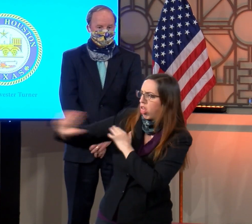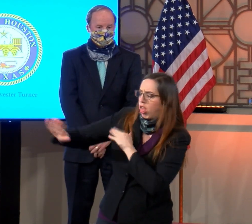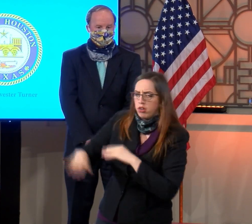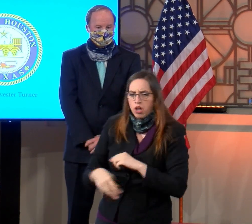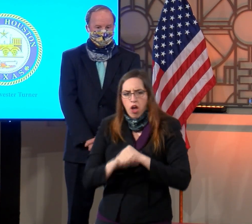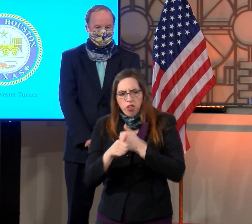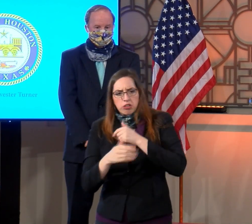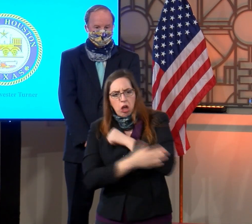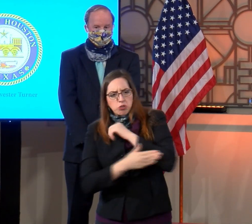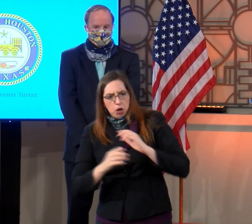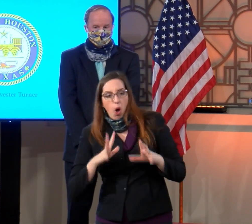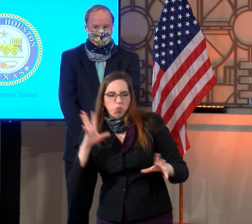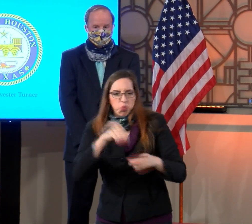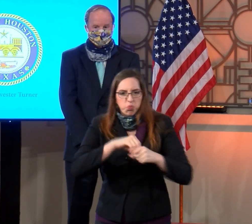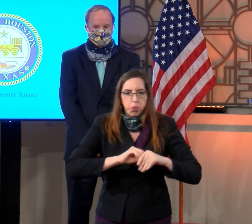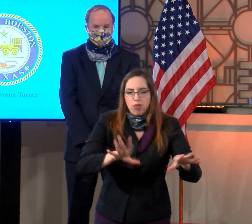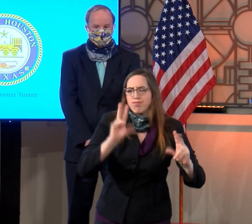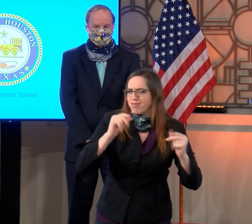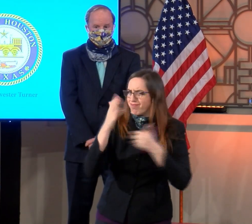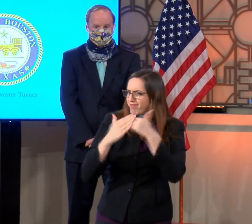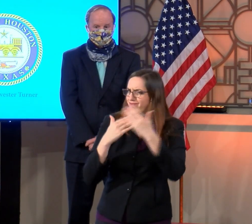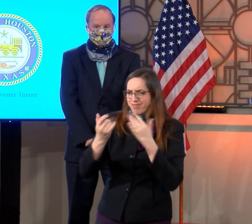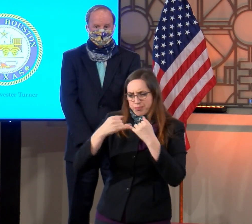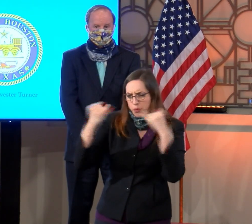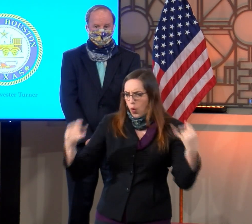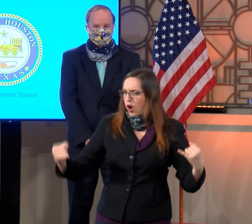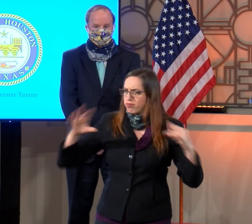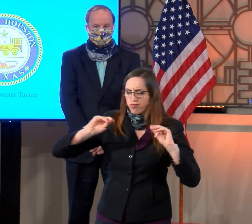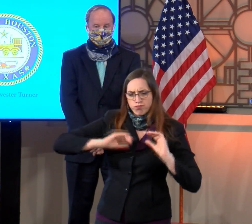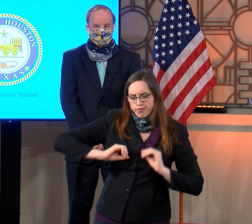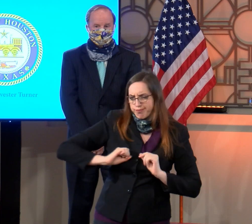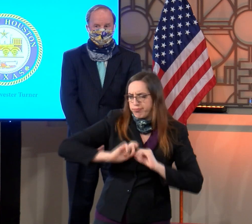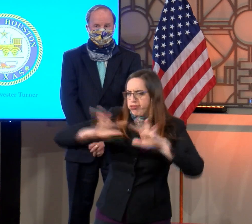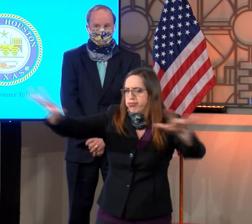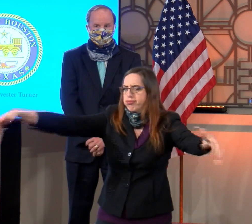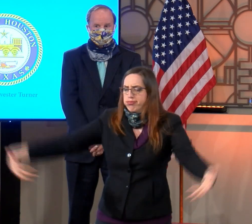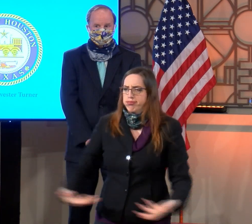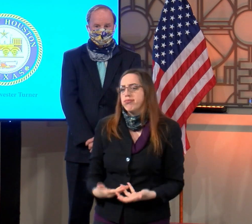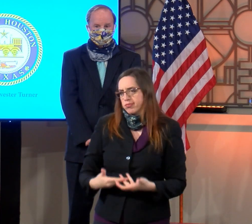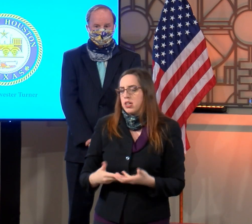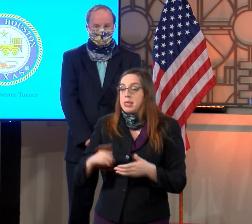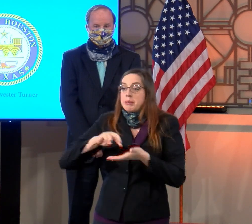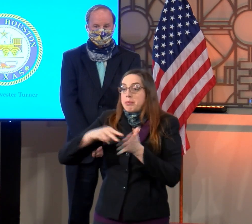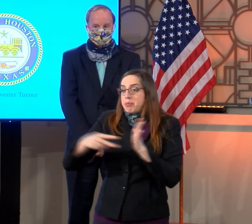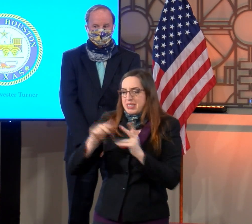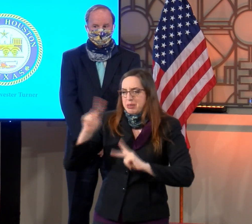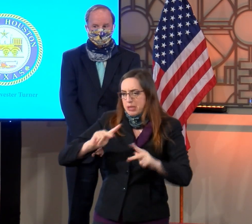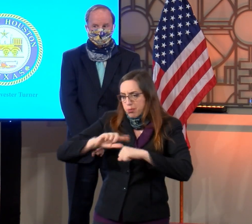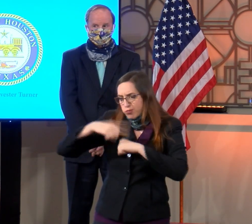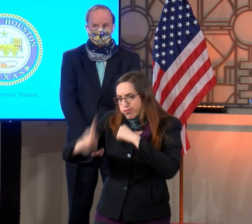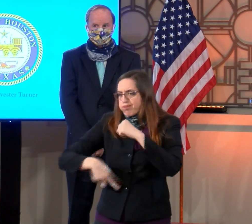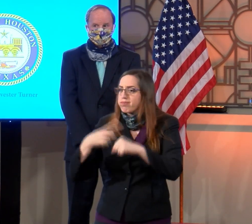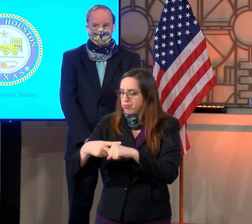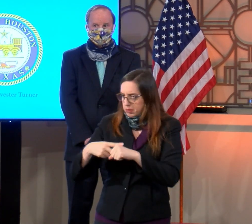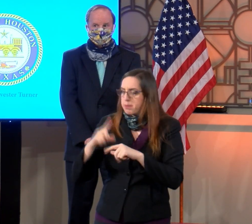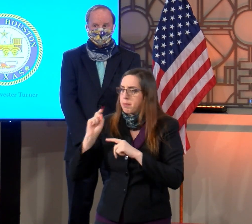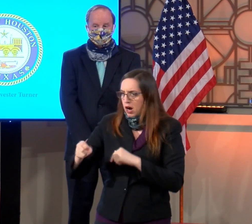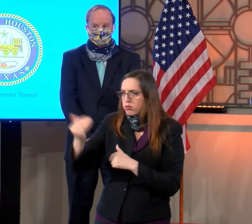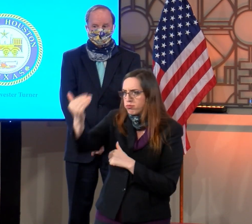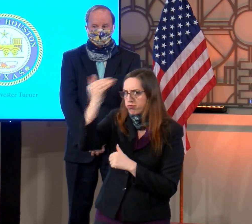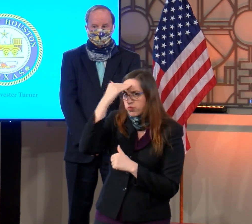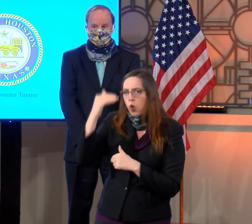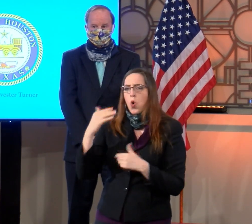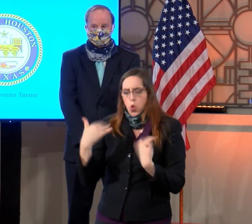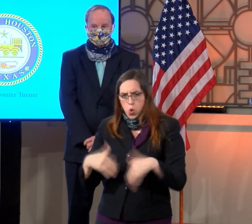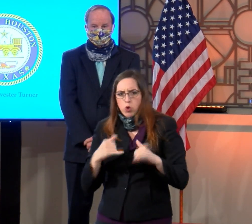to get our city and our country going again, it is critical that people from across the globe find our common